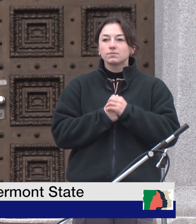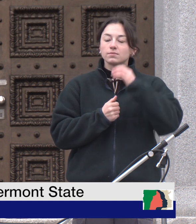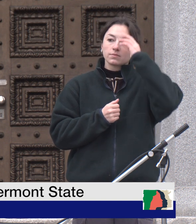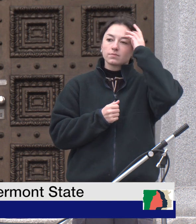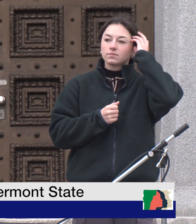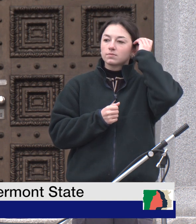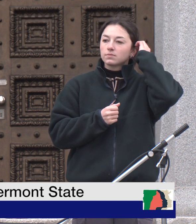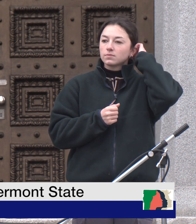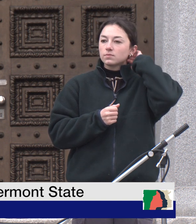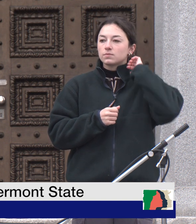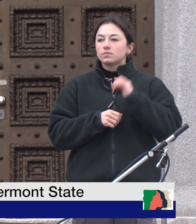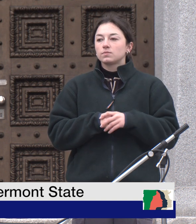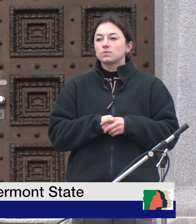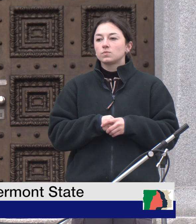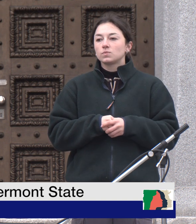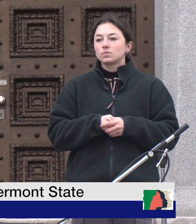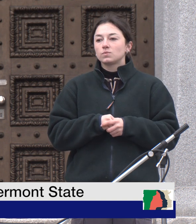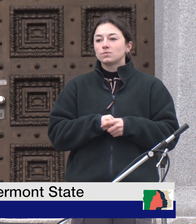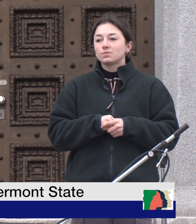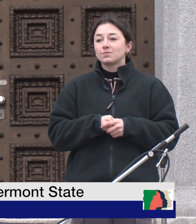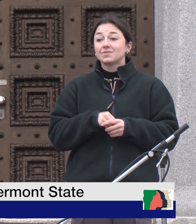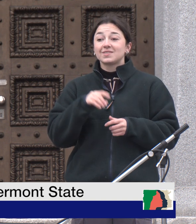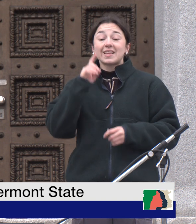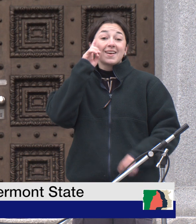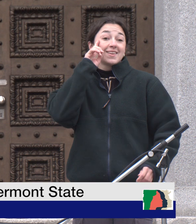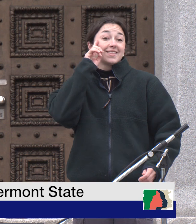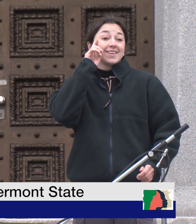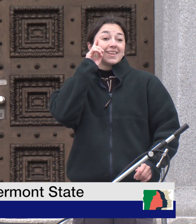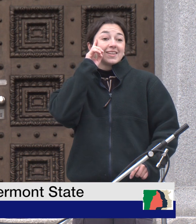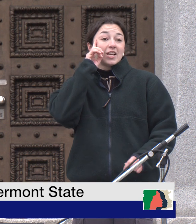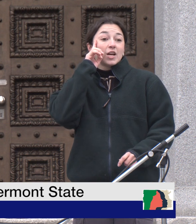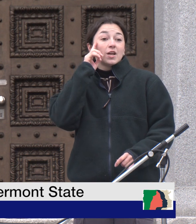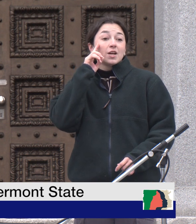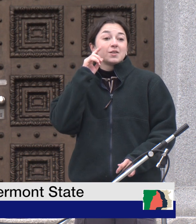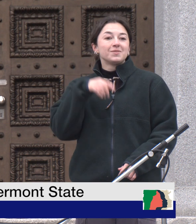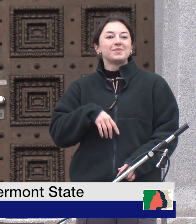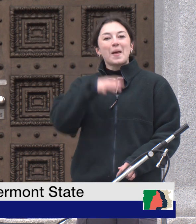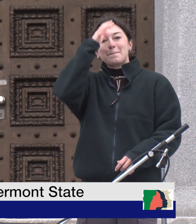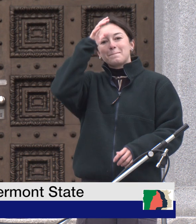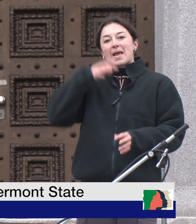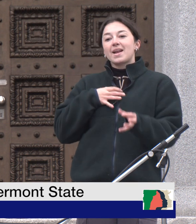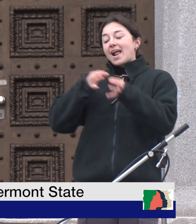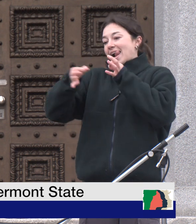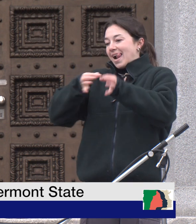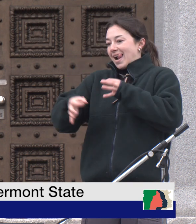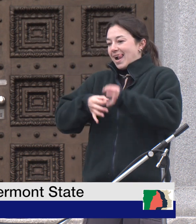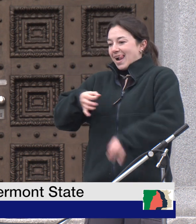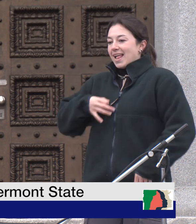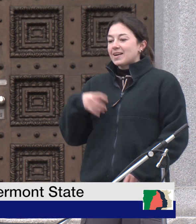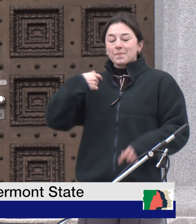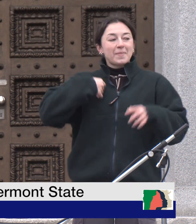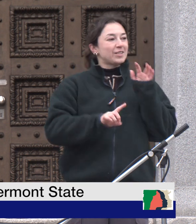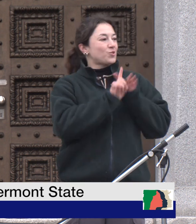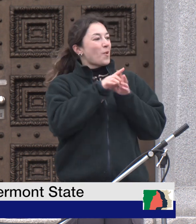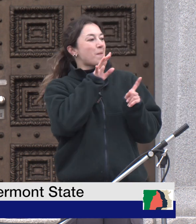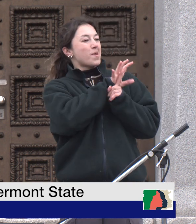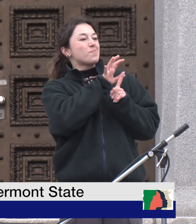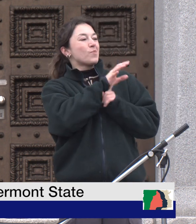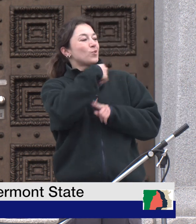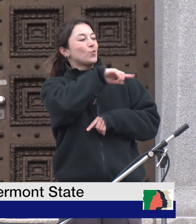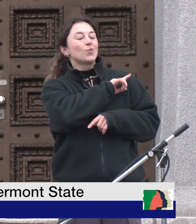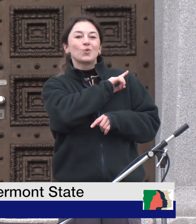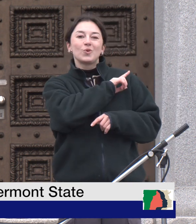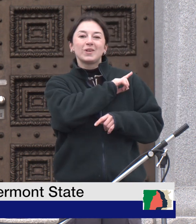We can consider it exposure therapy for the mansplainers, for the interrupters, for the name callers, bless their